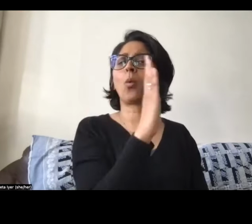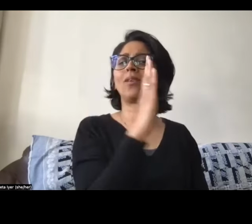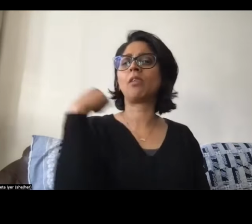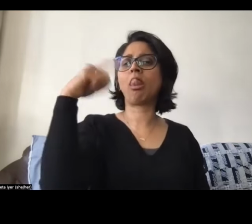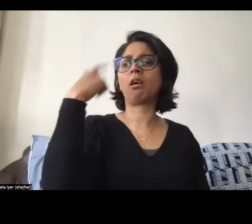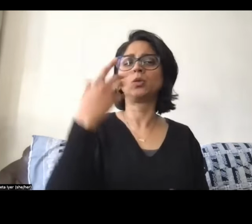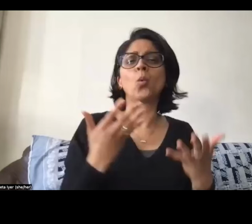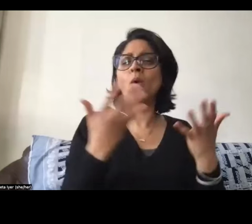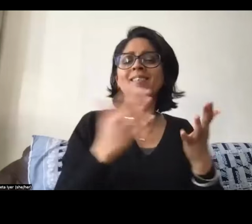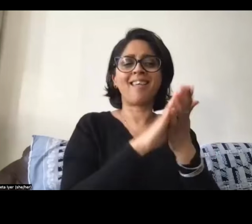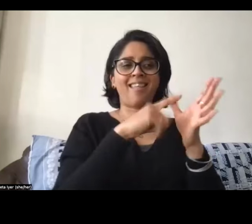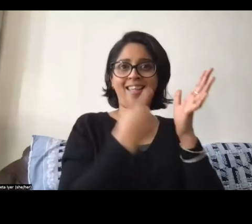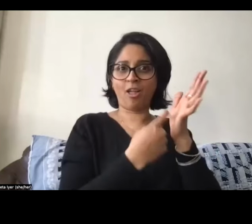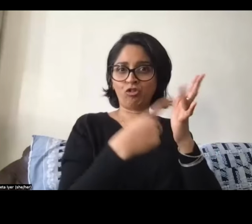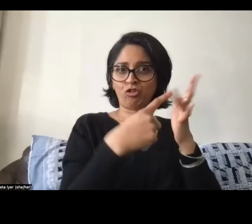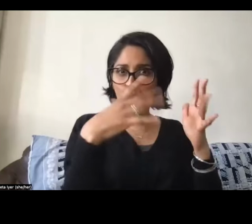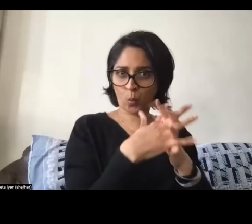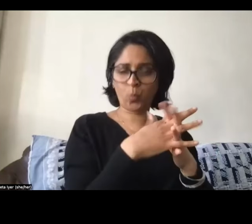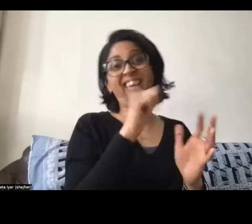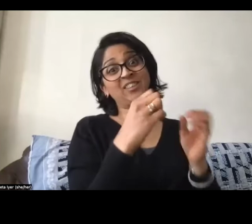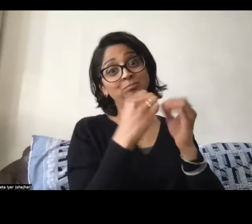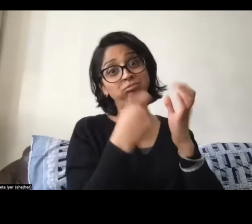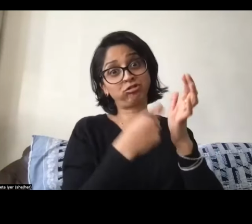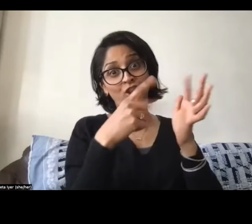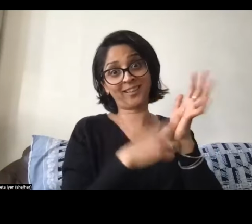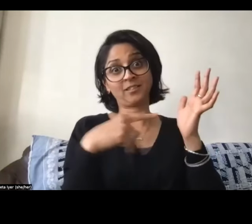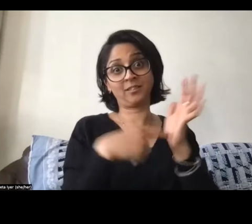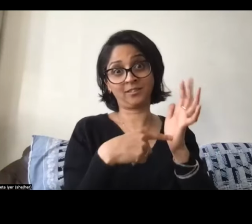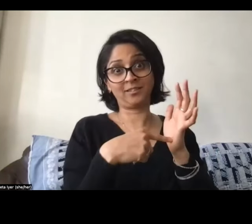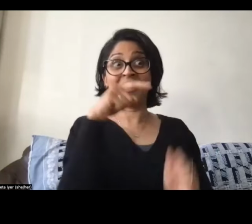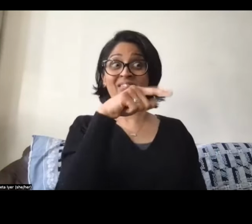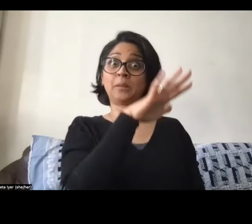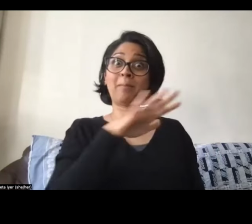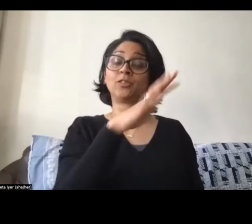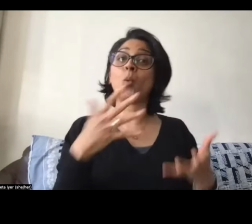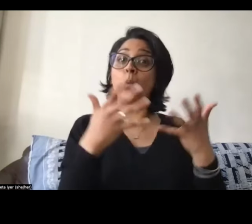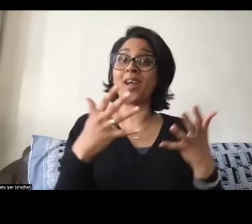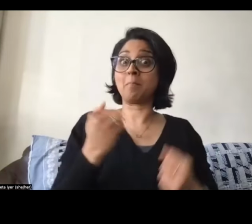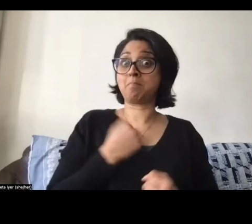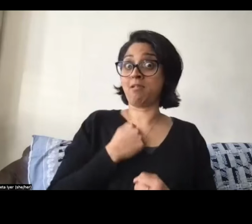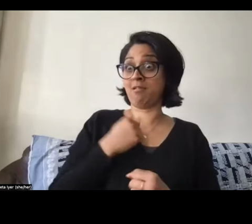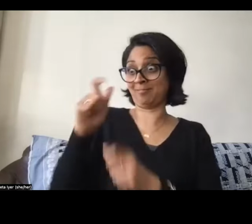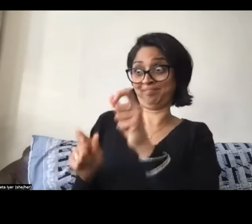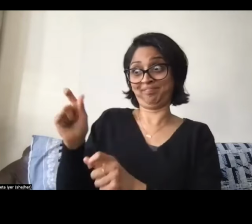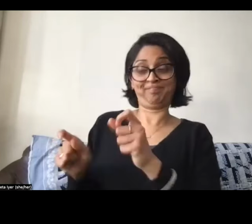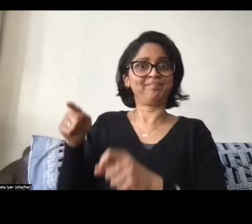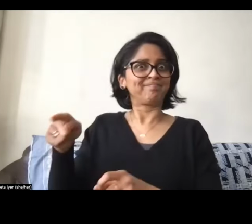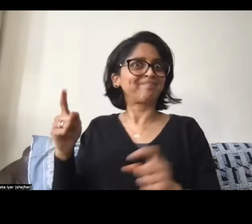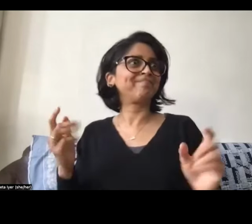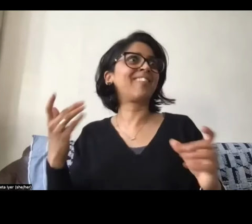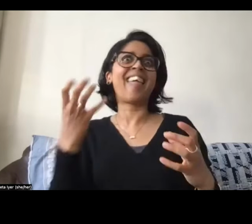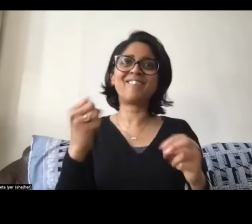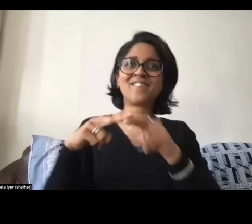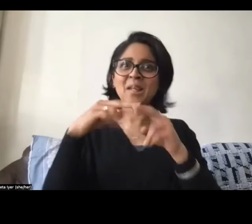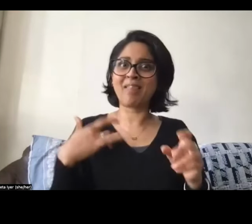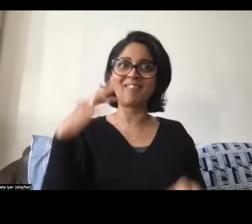particularly in London, but also elsewhere in the UK. But in London, it's mostly Harrow and Brent. And